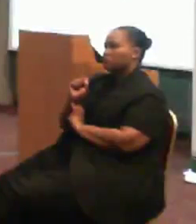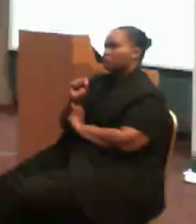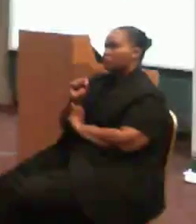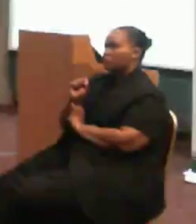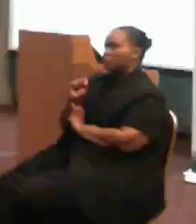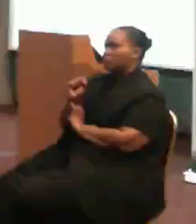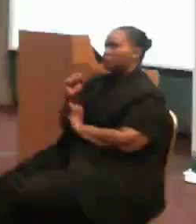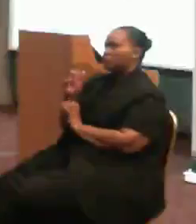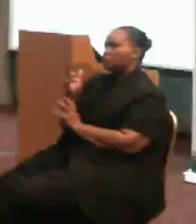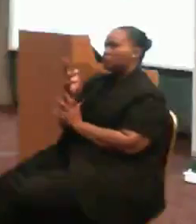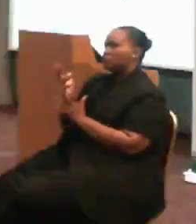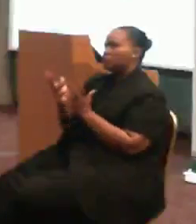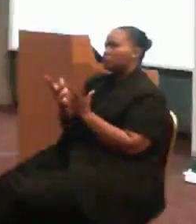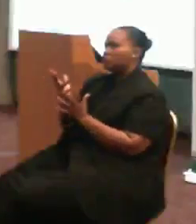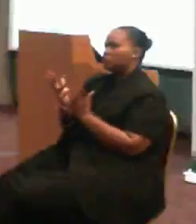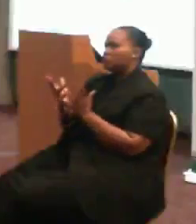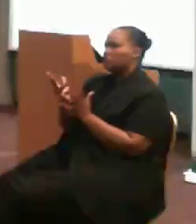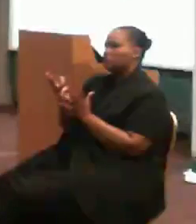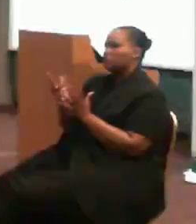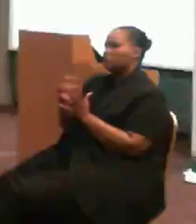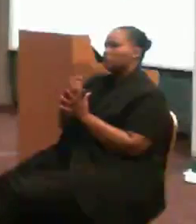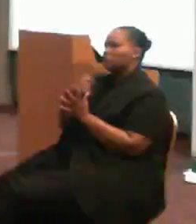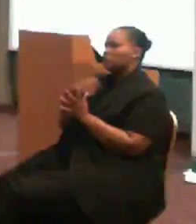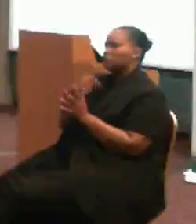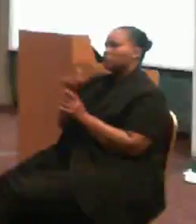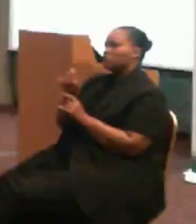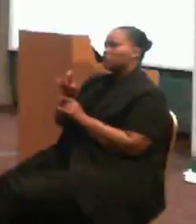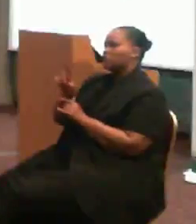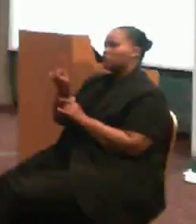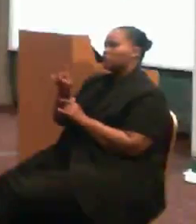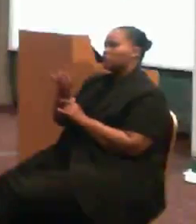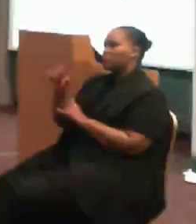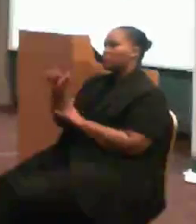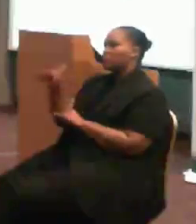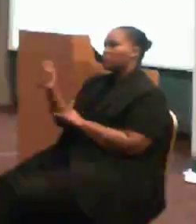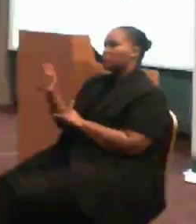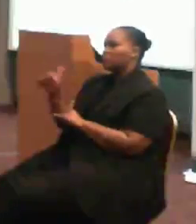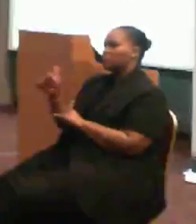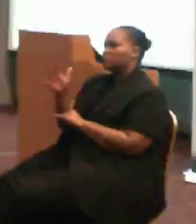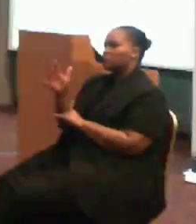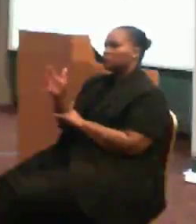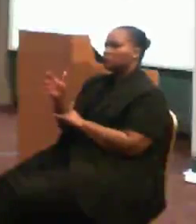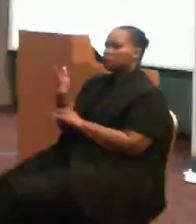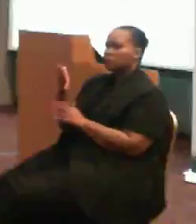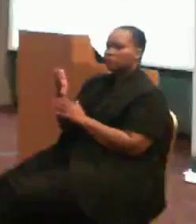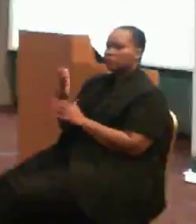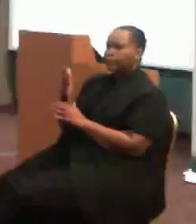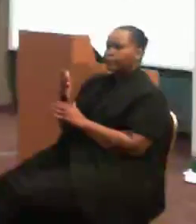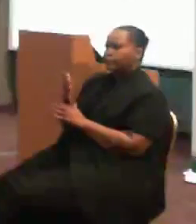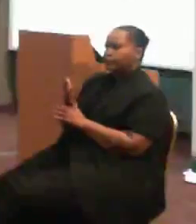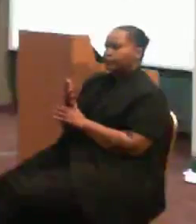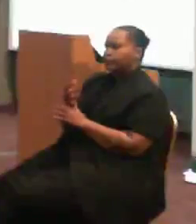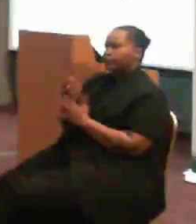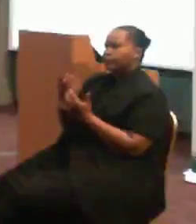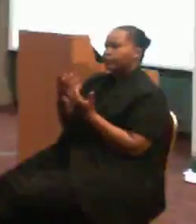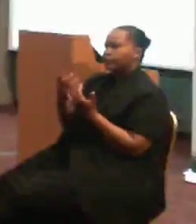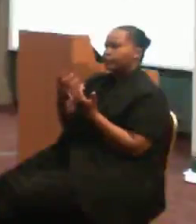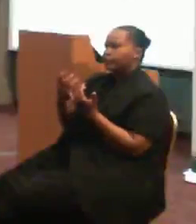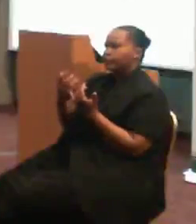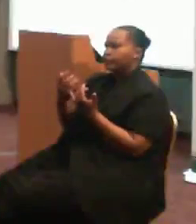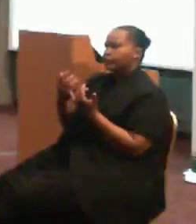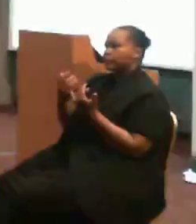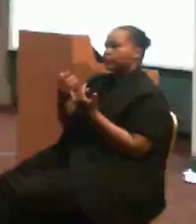and maybe just I'll come and ask other questions, and maybe during the second round I'll just go quickly through the rest of these other